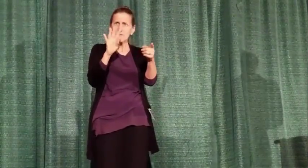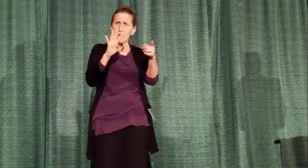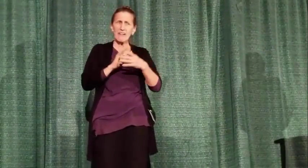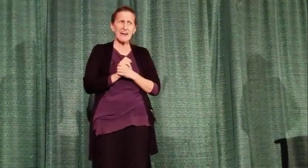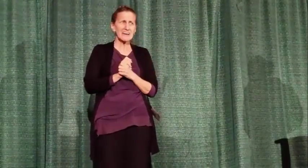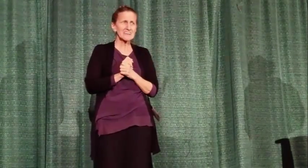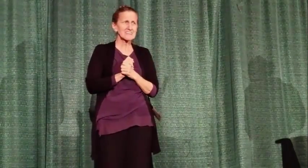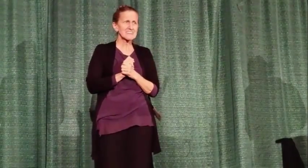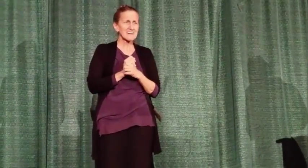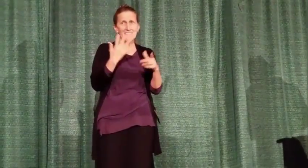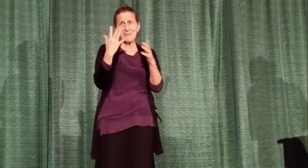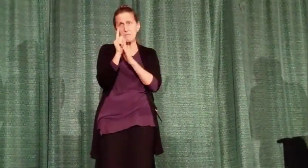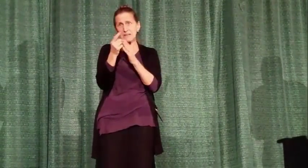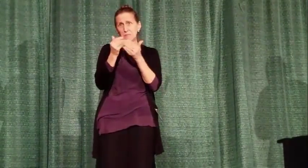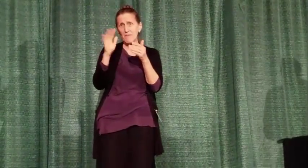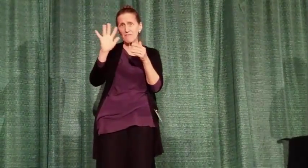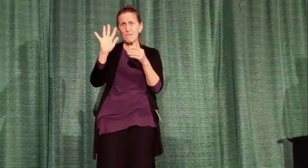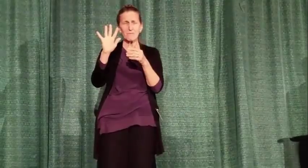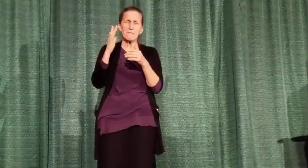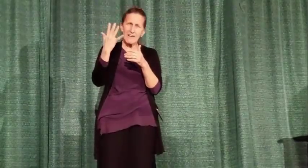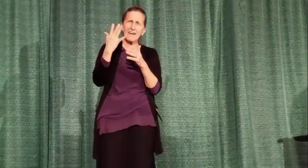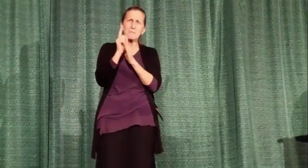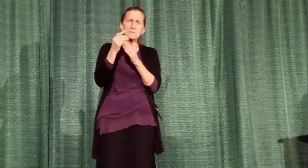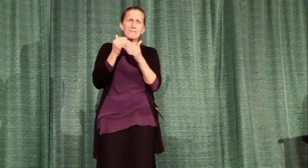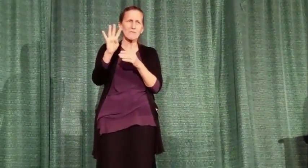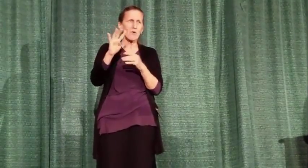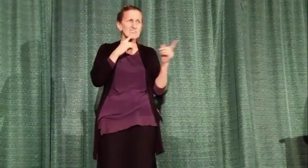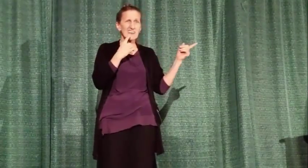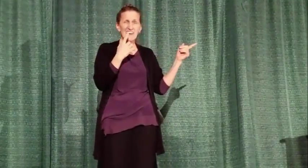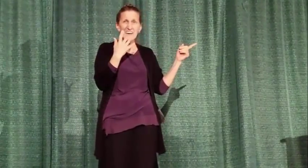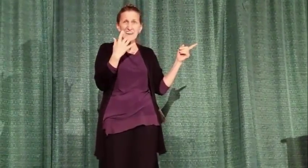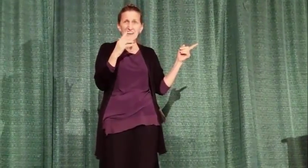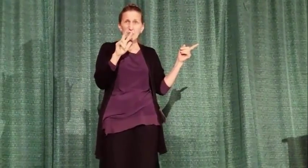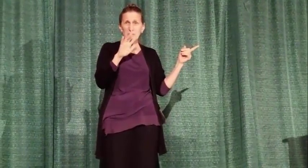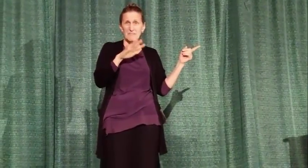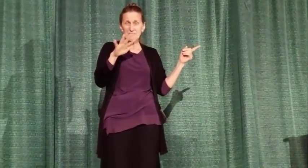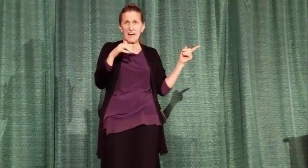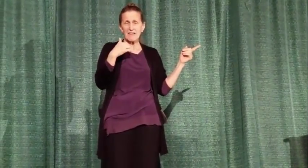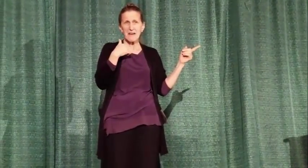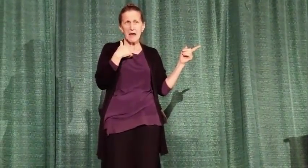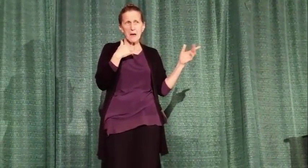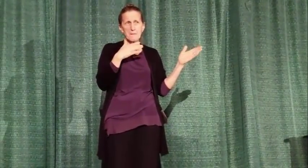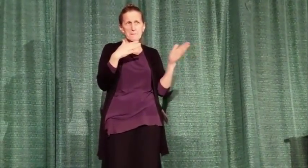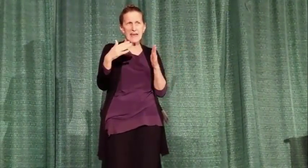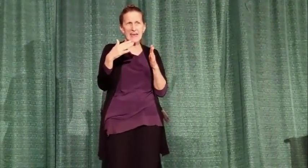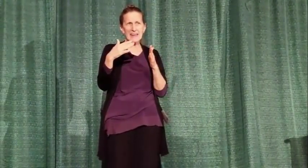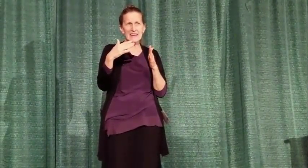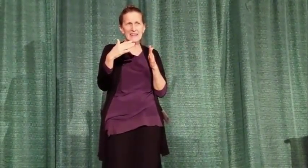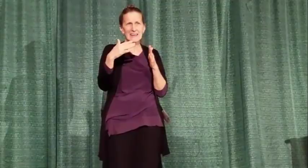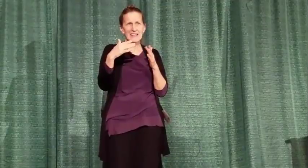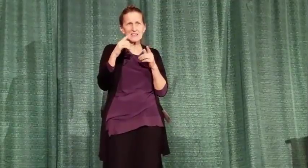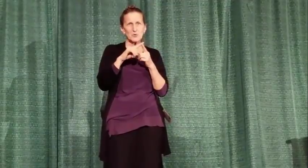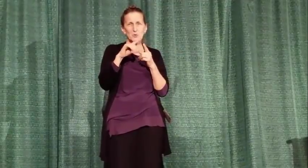What time is it? It's 5 to 4. I'm going to go to 5 to 4:15, and then I'll take some questions.